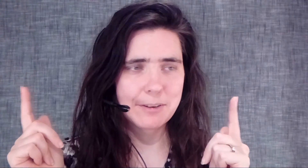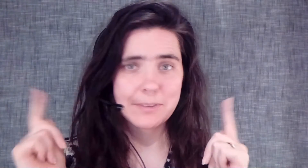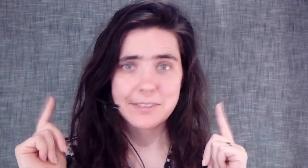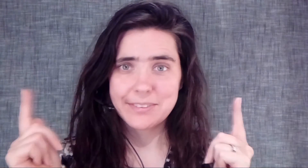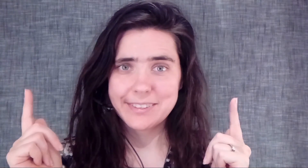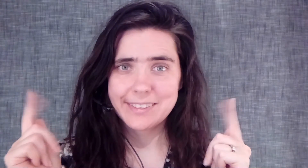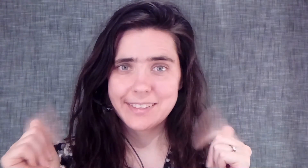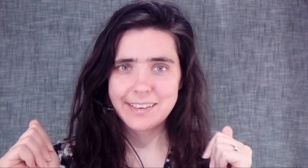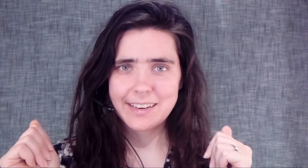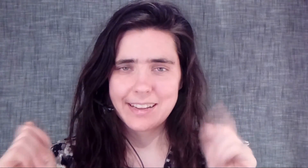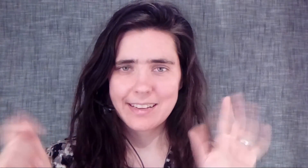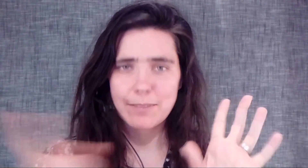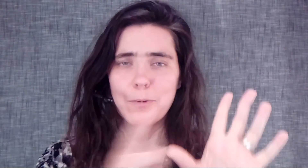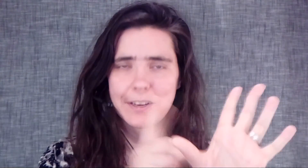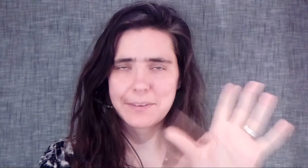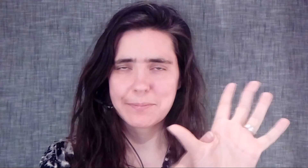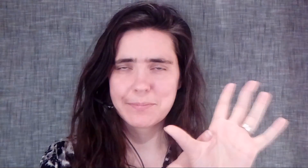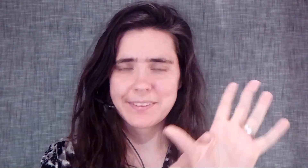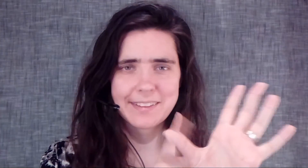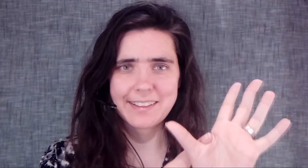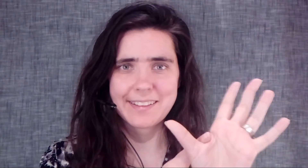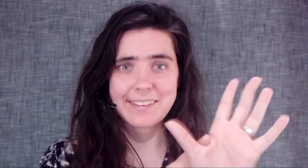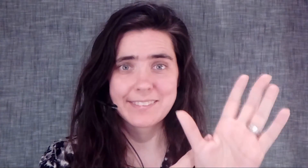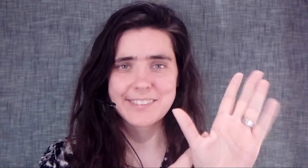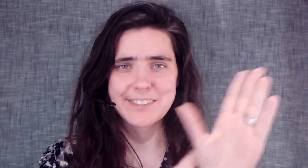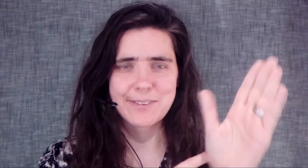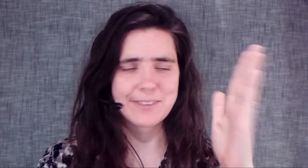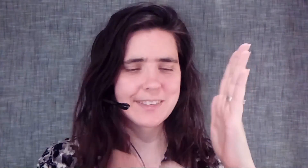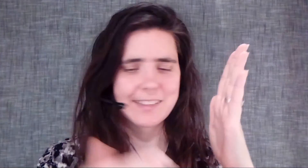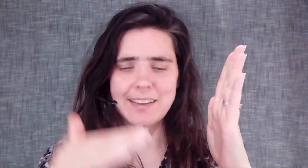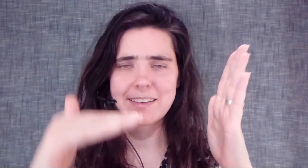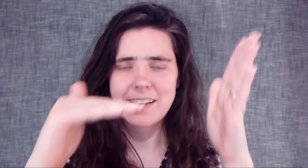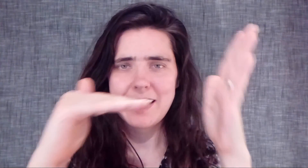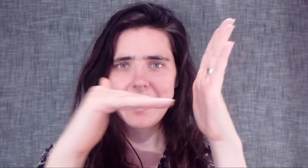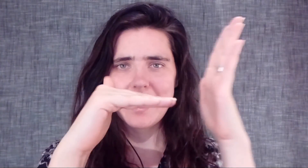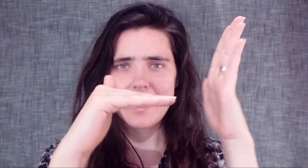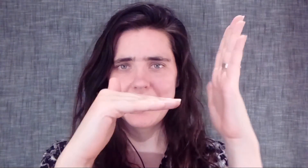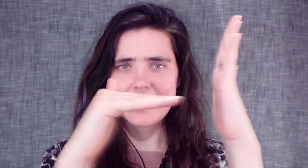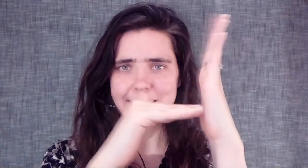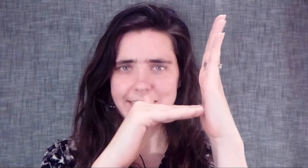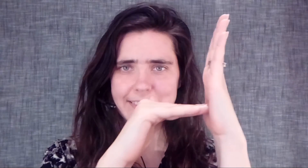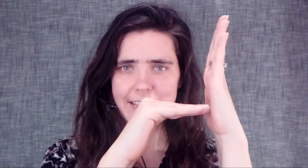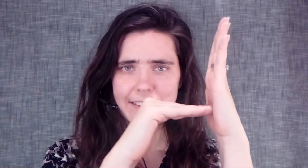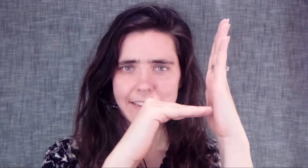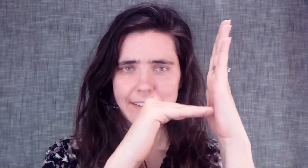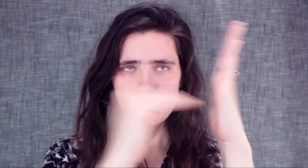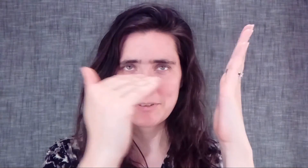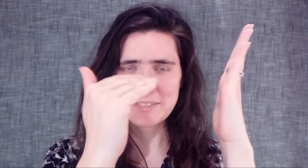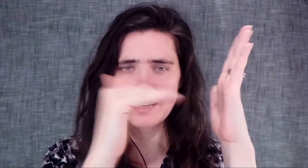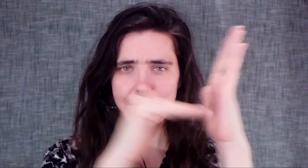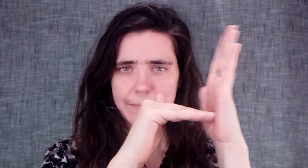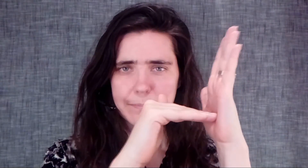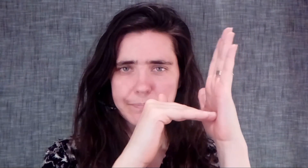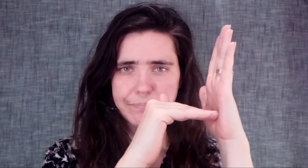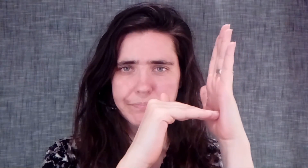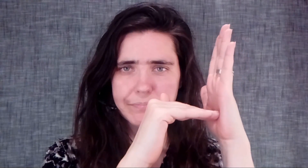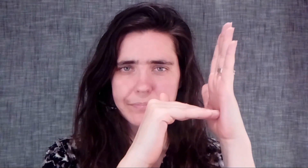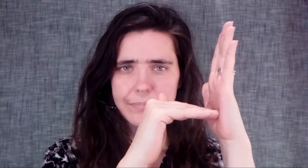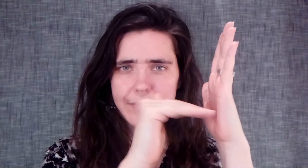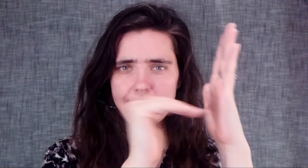was on. Y. So close to the end. And Z or Z. So